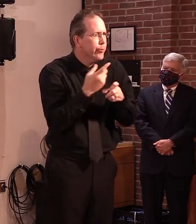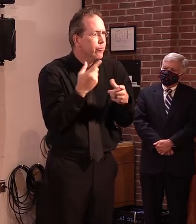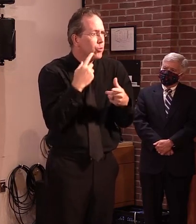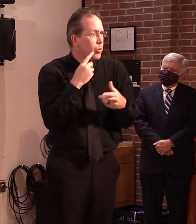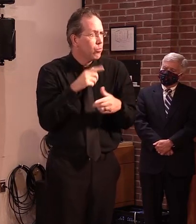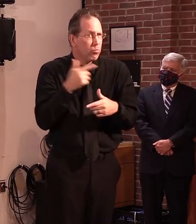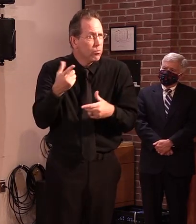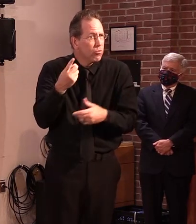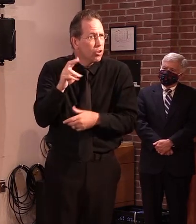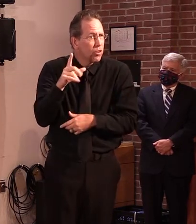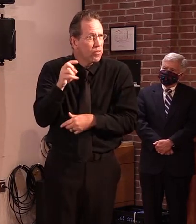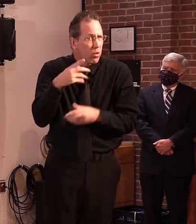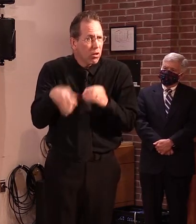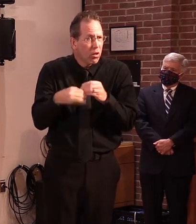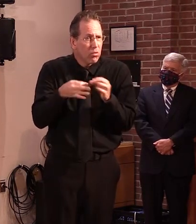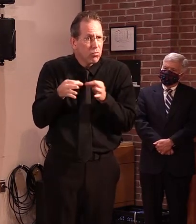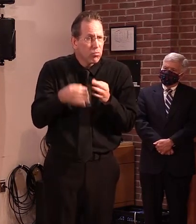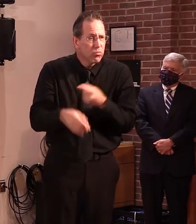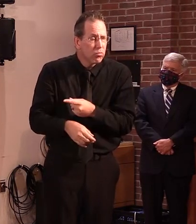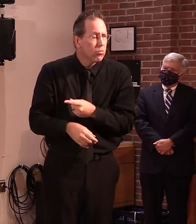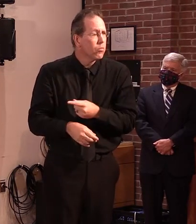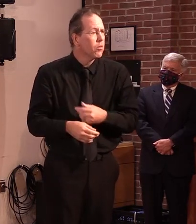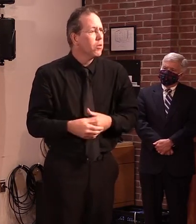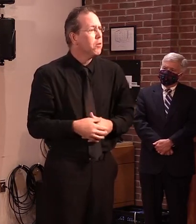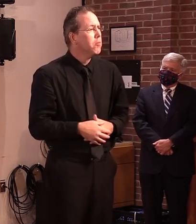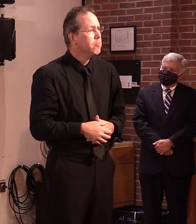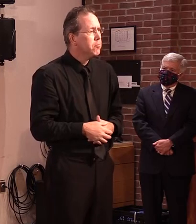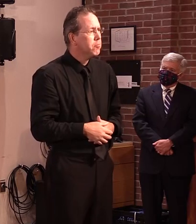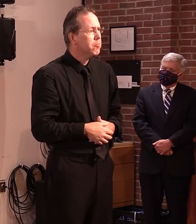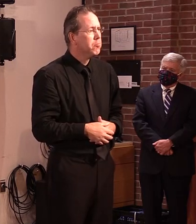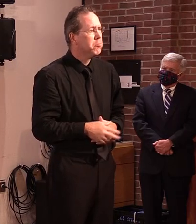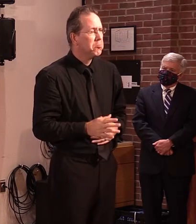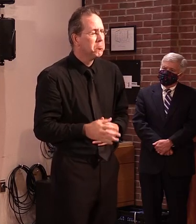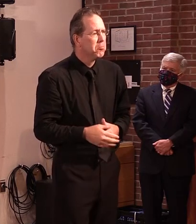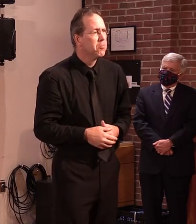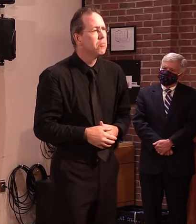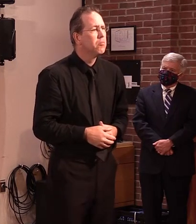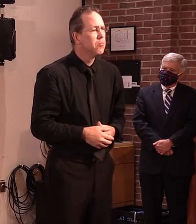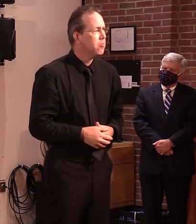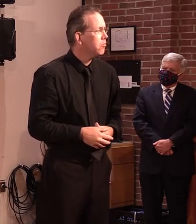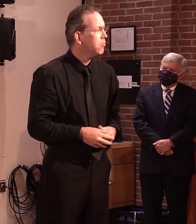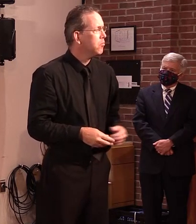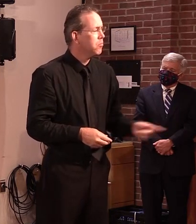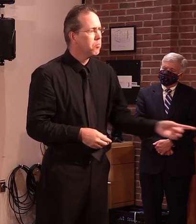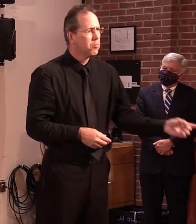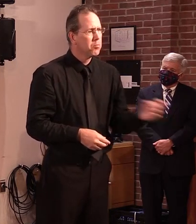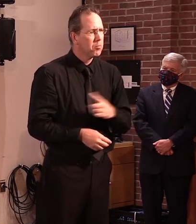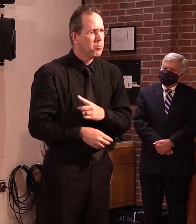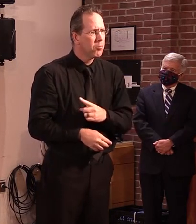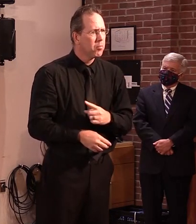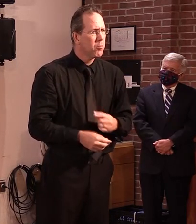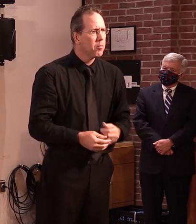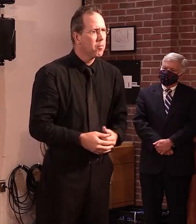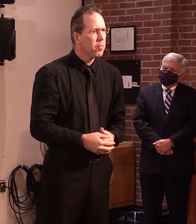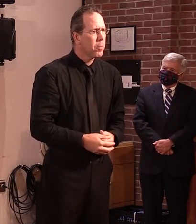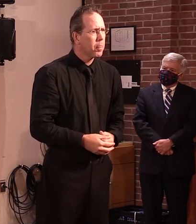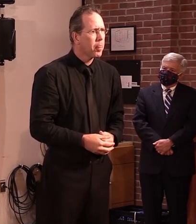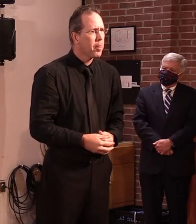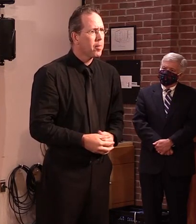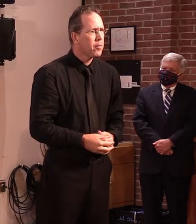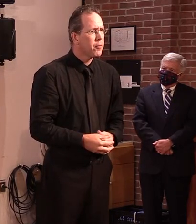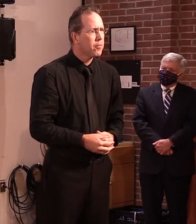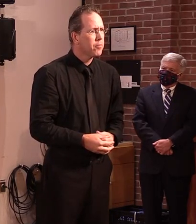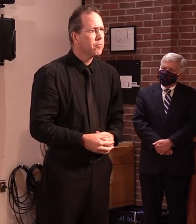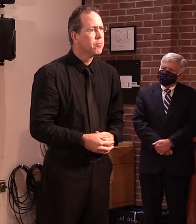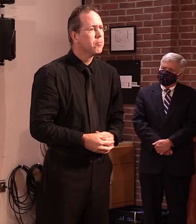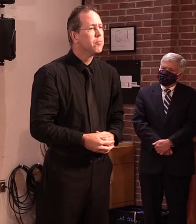you? So there's no strict guidance for state employees if they're out speaking to the public, that if they feel like they're at a safe distance, that